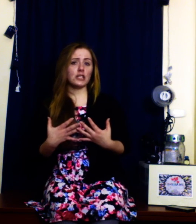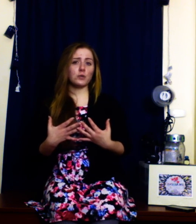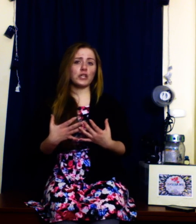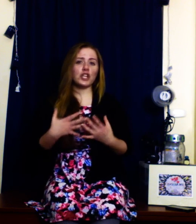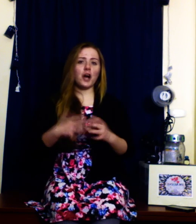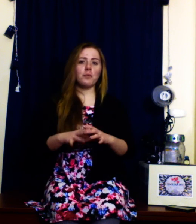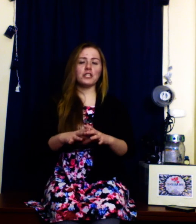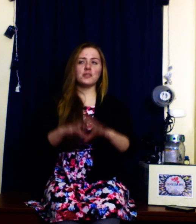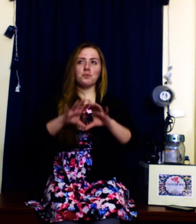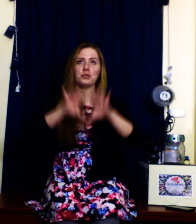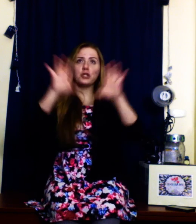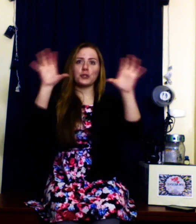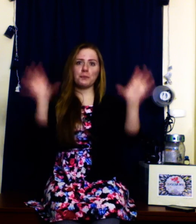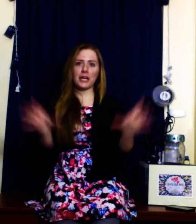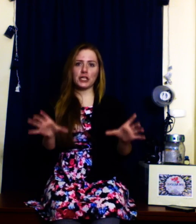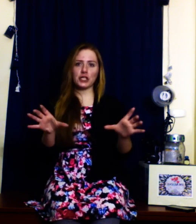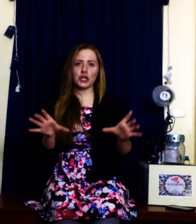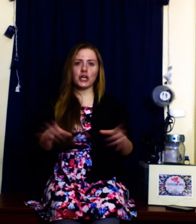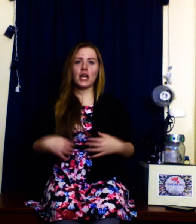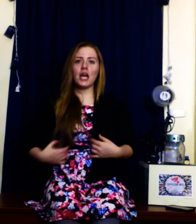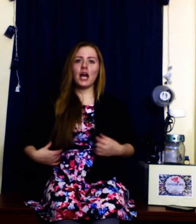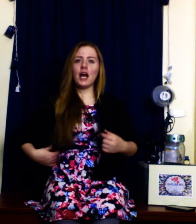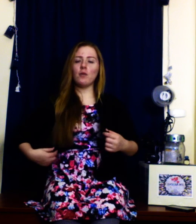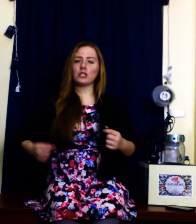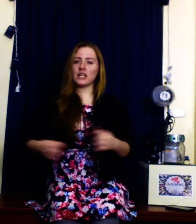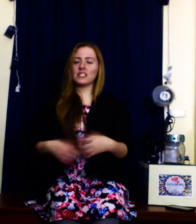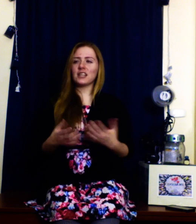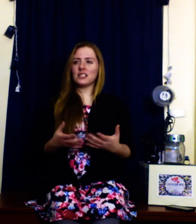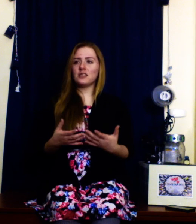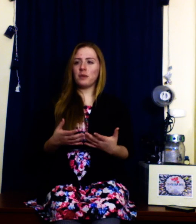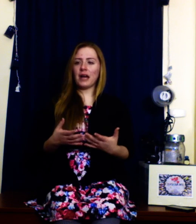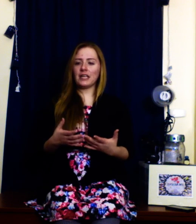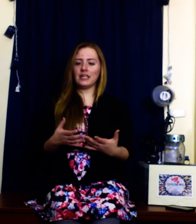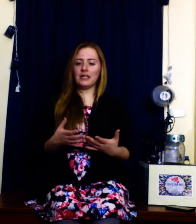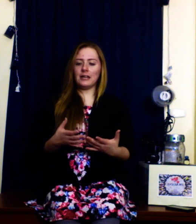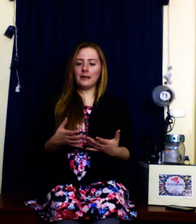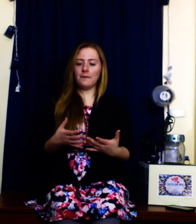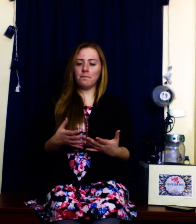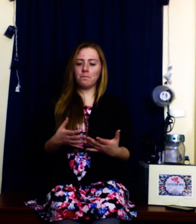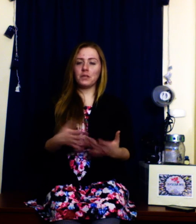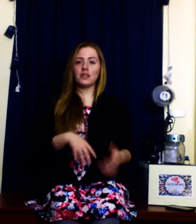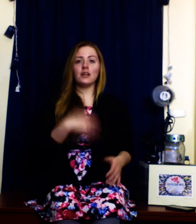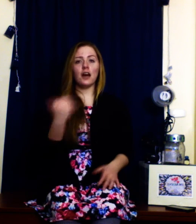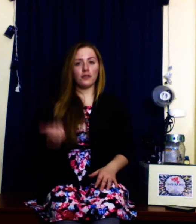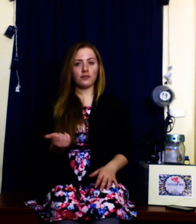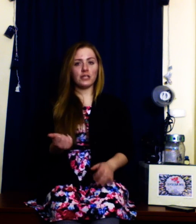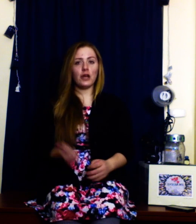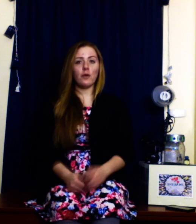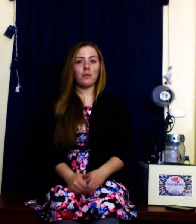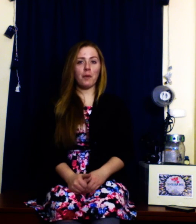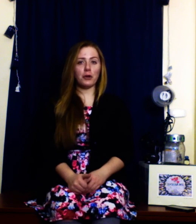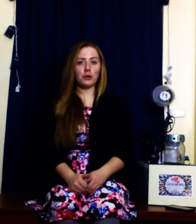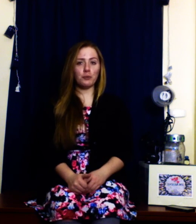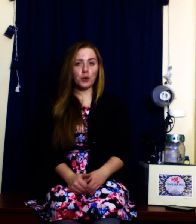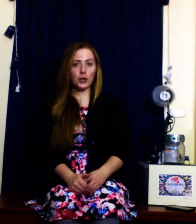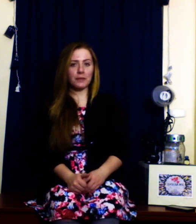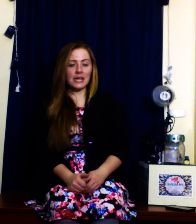which help us build a picture, which I discussed back in the other video with Mama Who Bore Me,